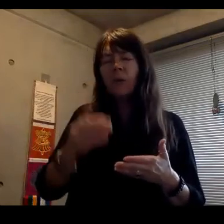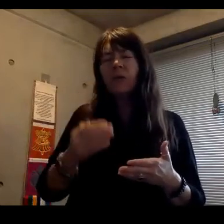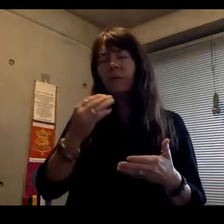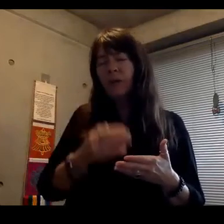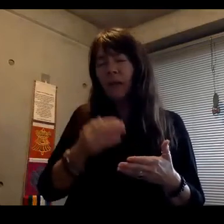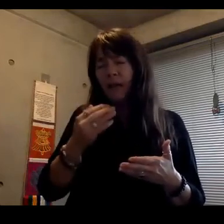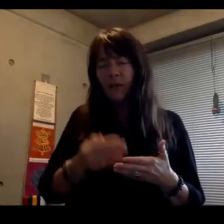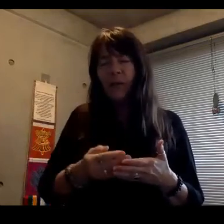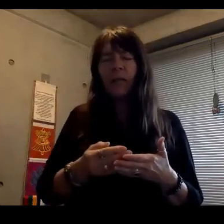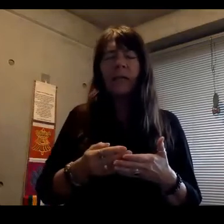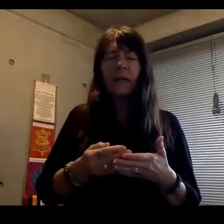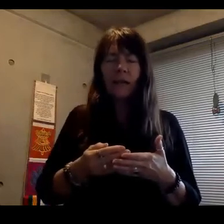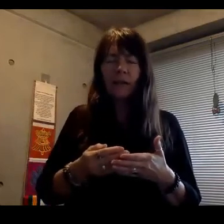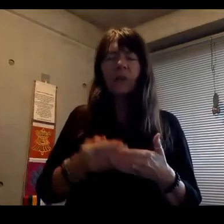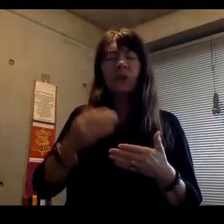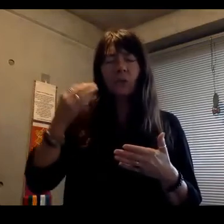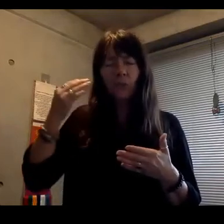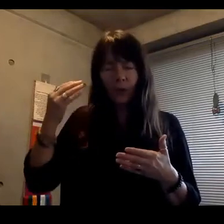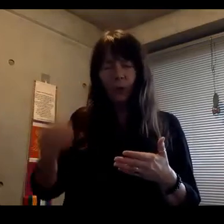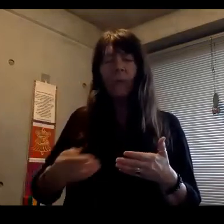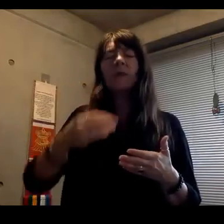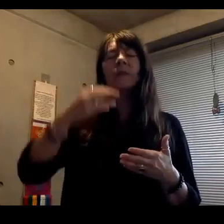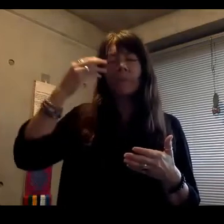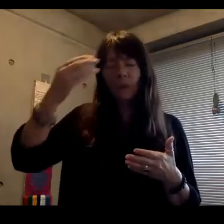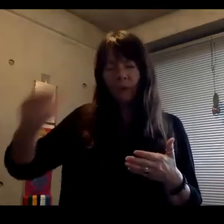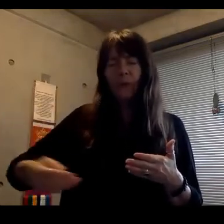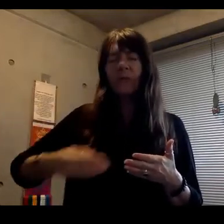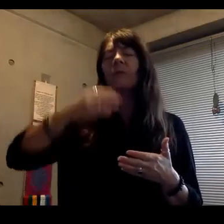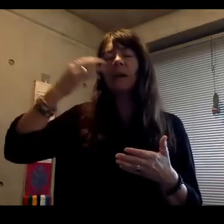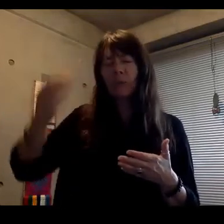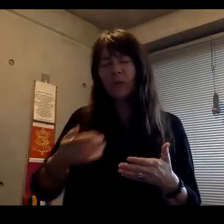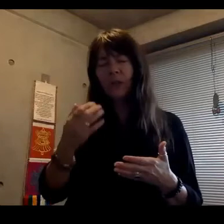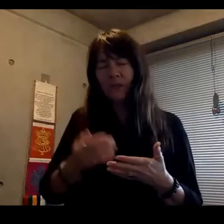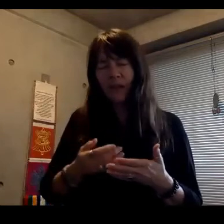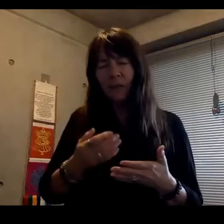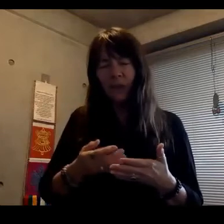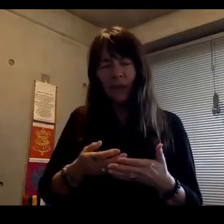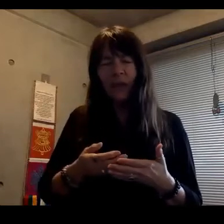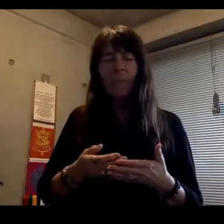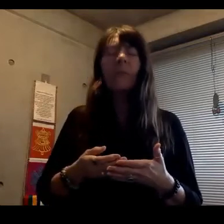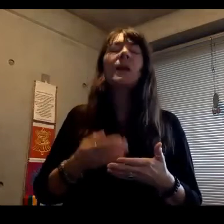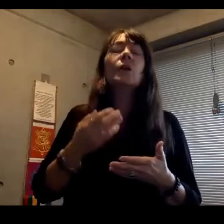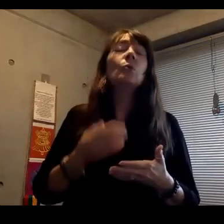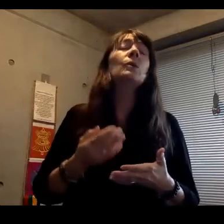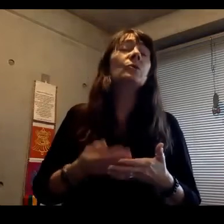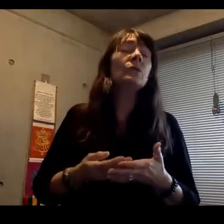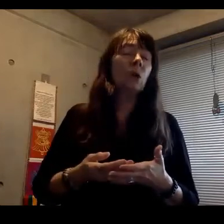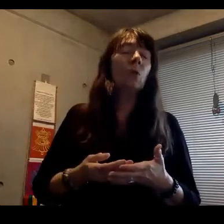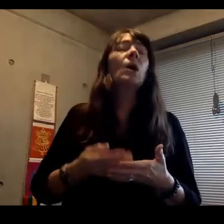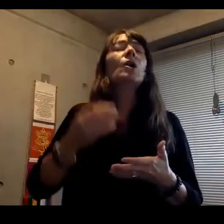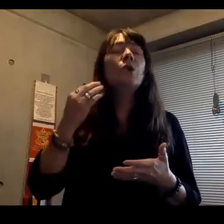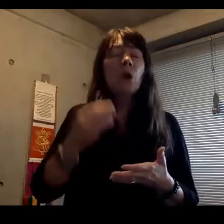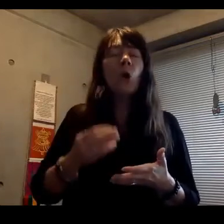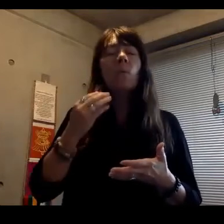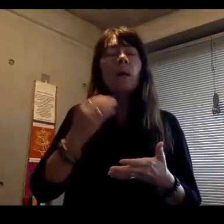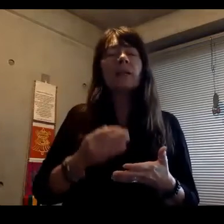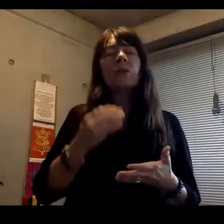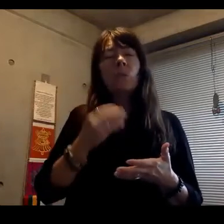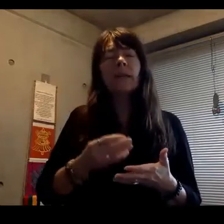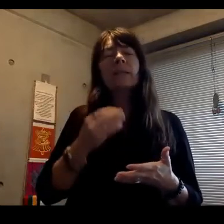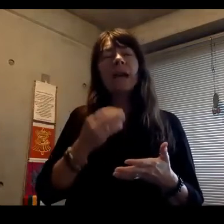you wish to feel energetically connected to humans and the universe of love, which is the same thing, you will do so